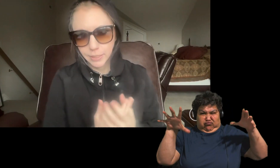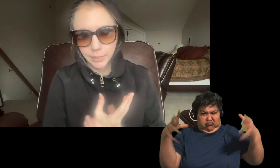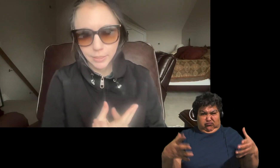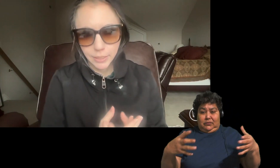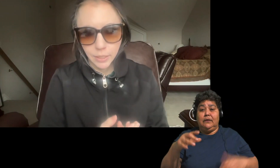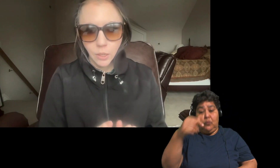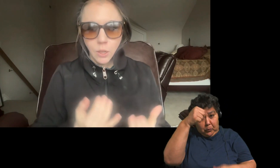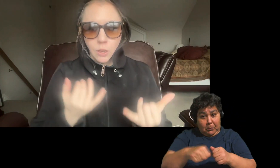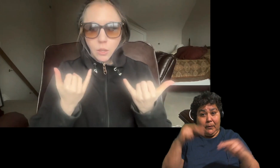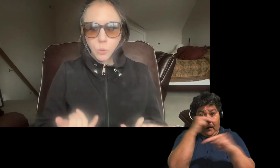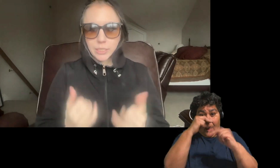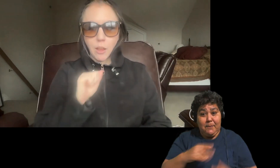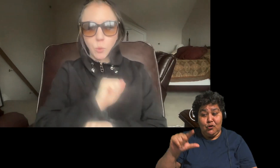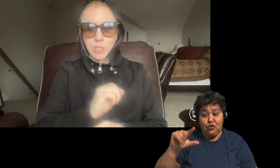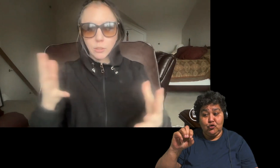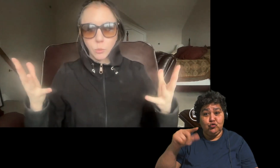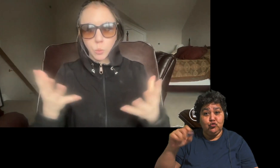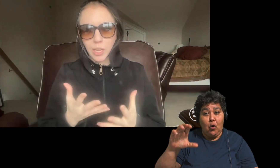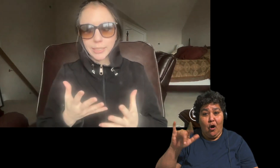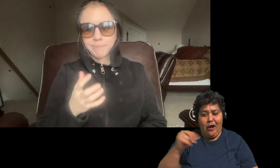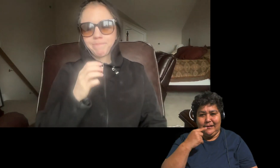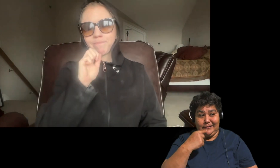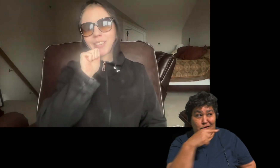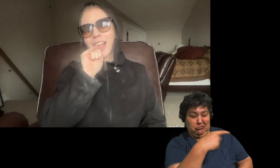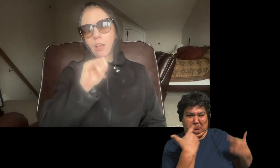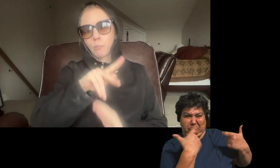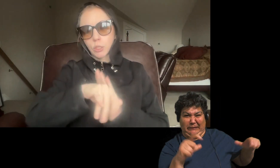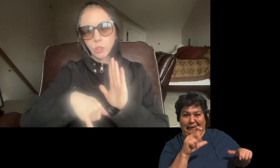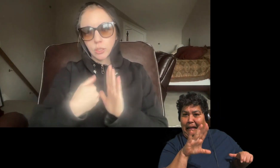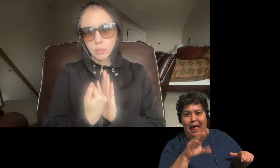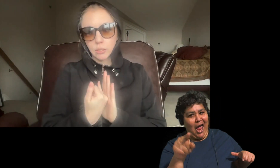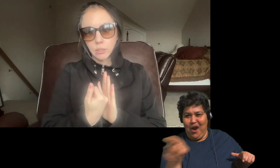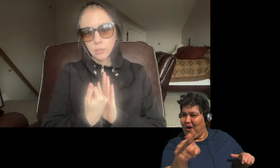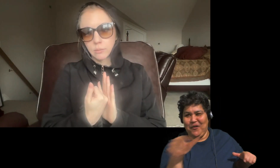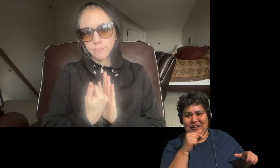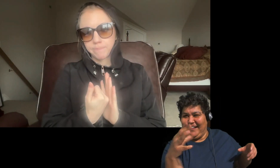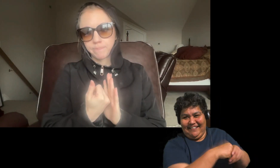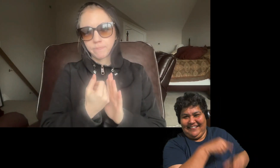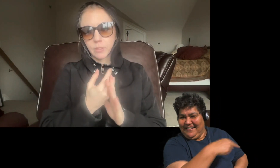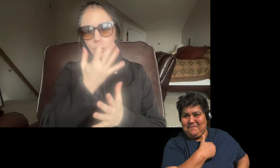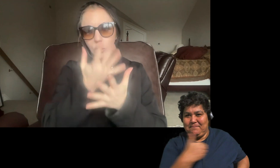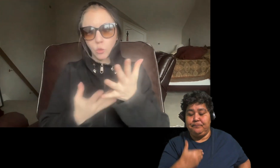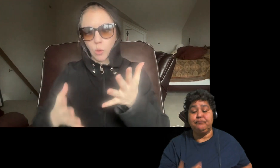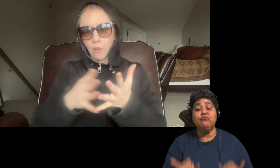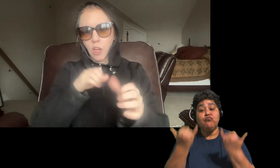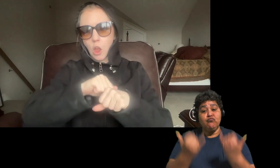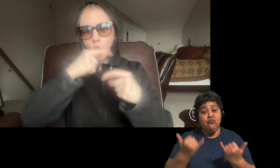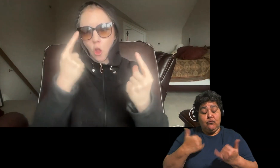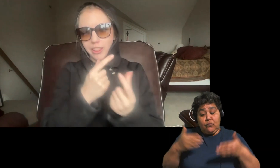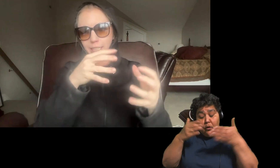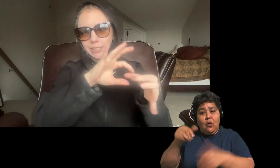in it. Right now, I'm working on an AI-driven